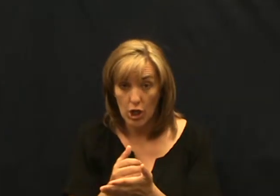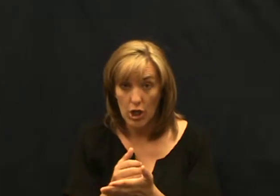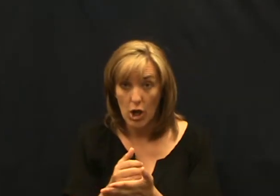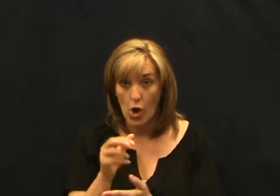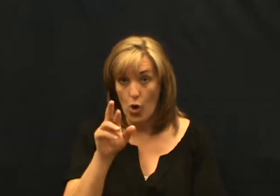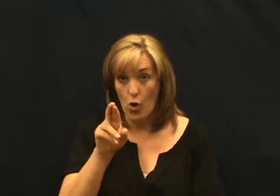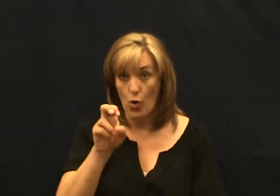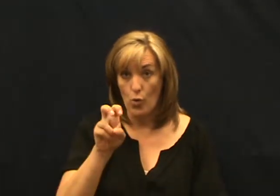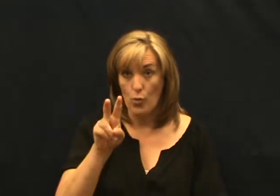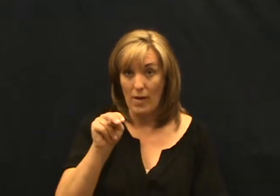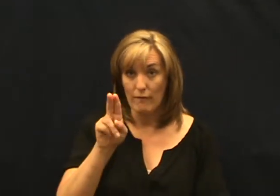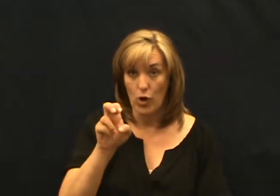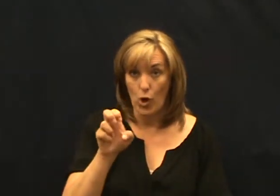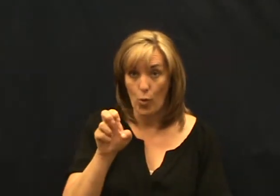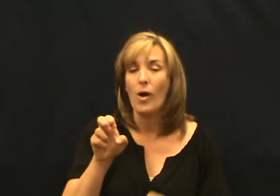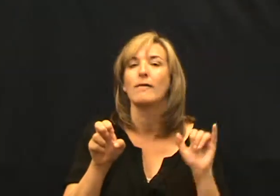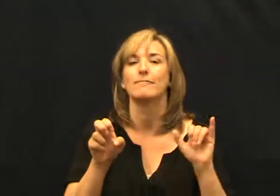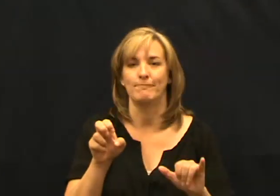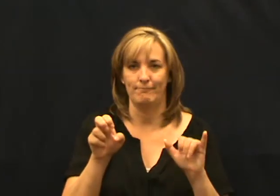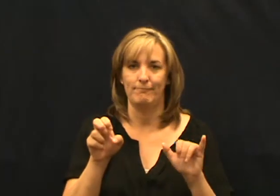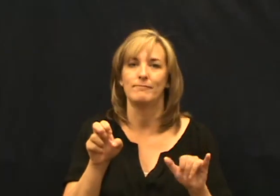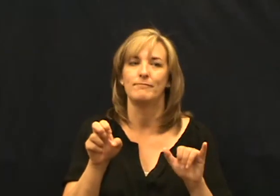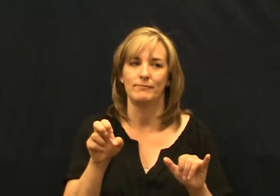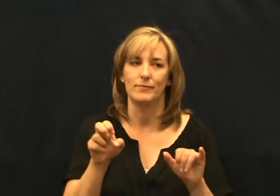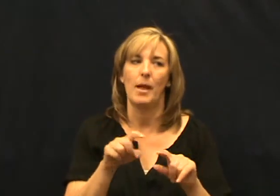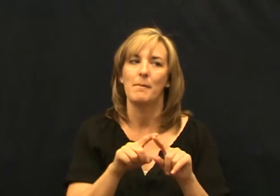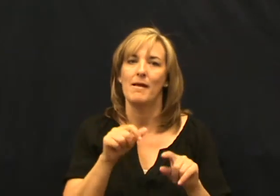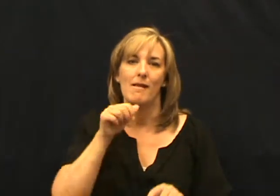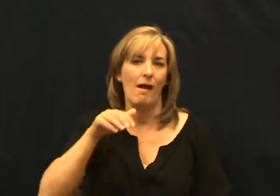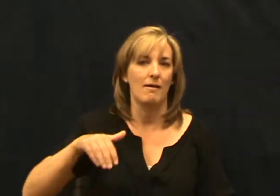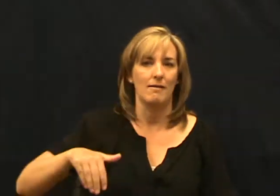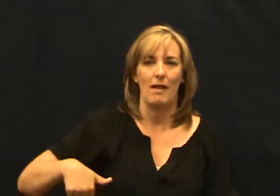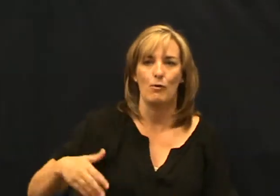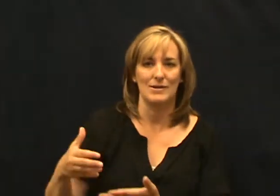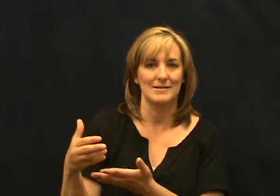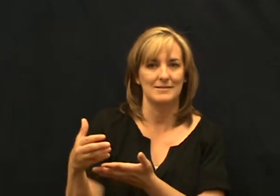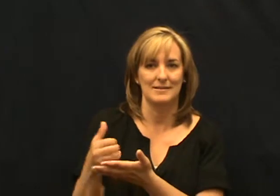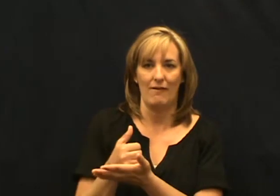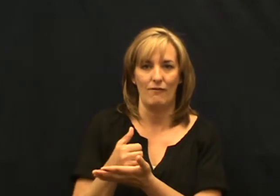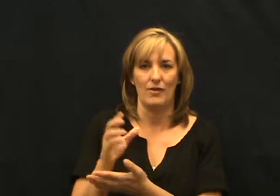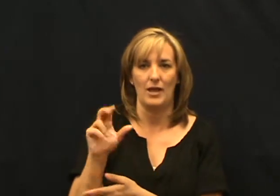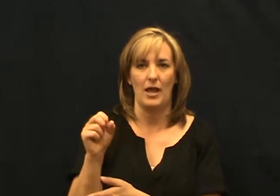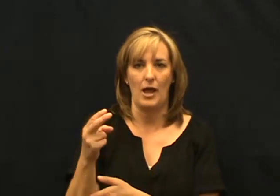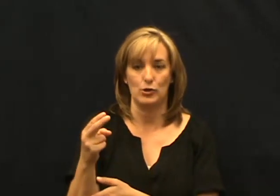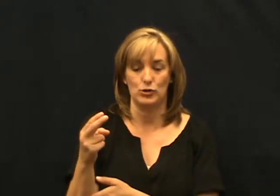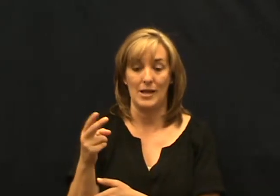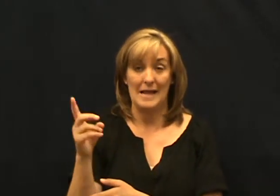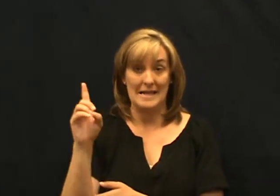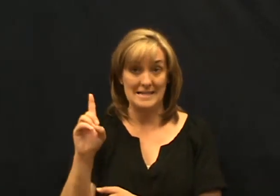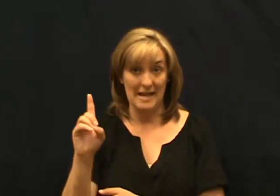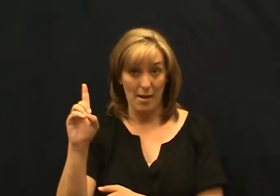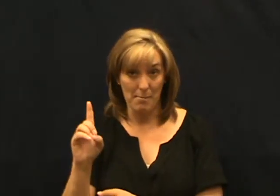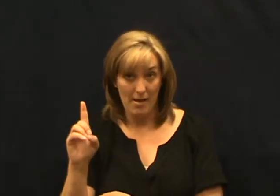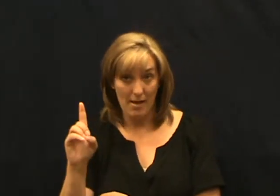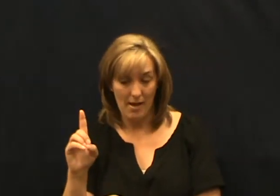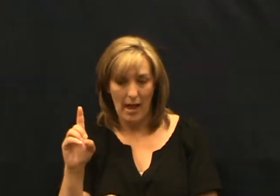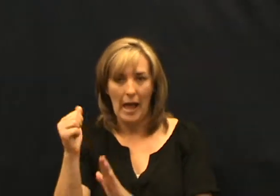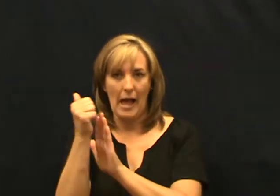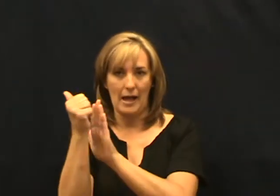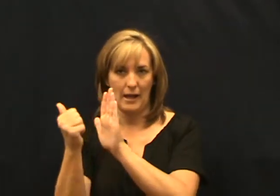earned the revenue by delivering that pizza. So what we would do is we would debit accounts receivable, that's our asset, and